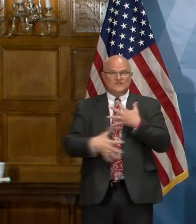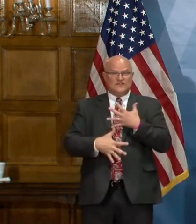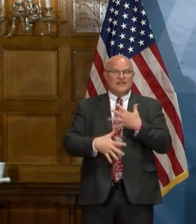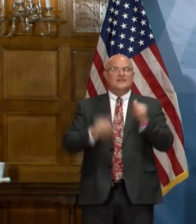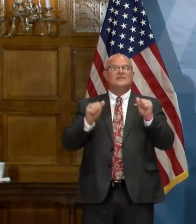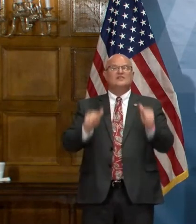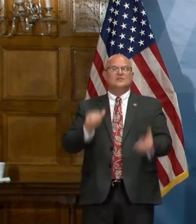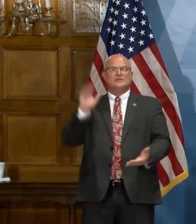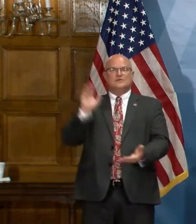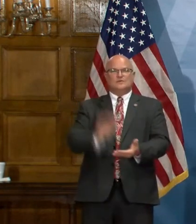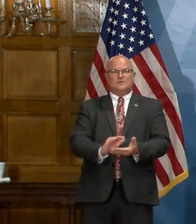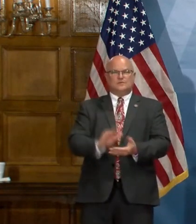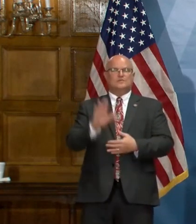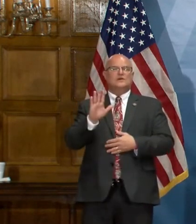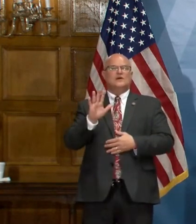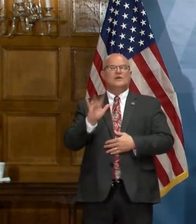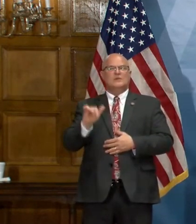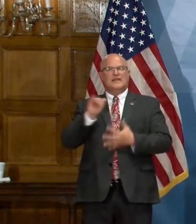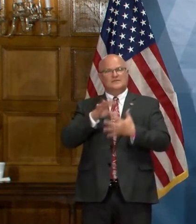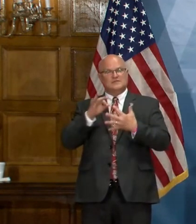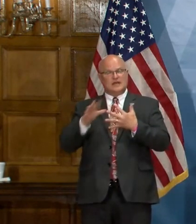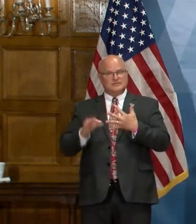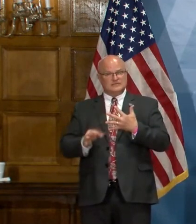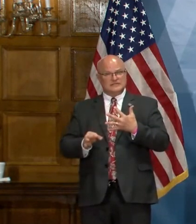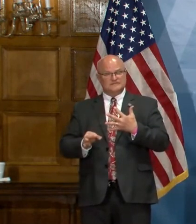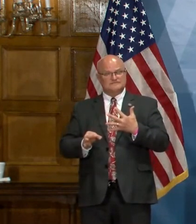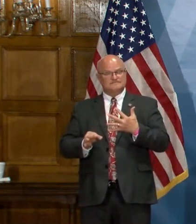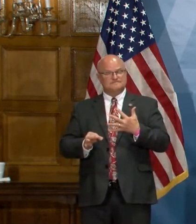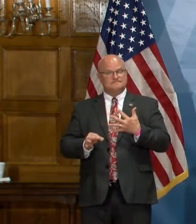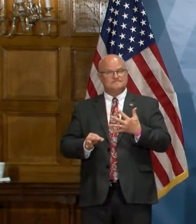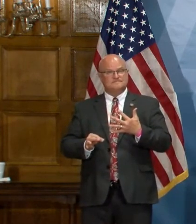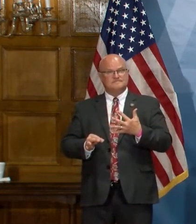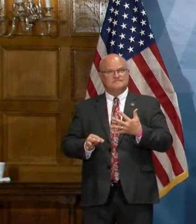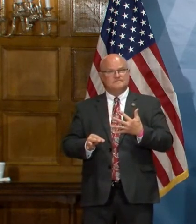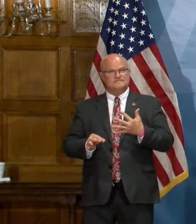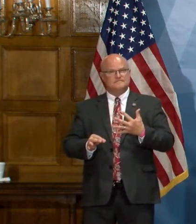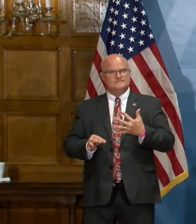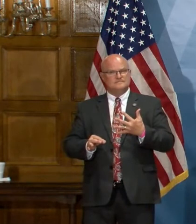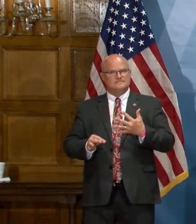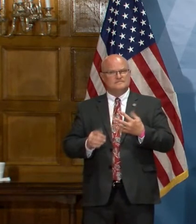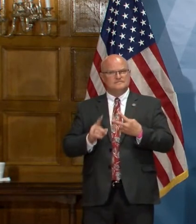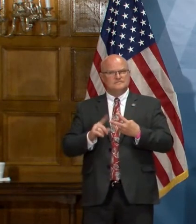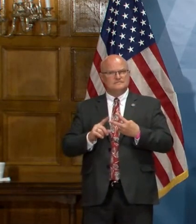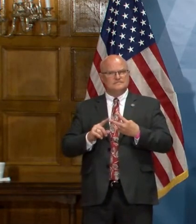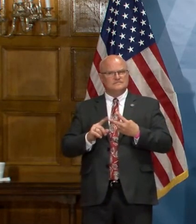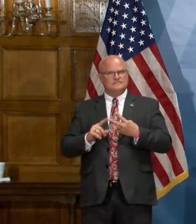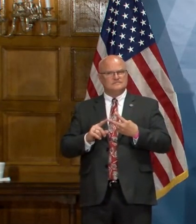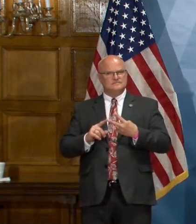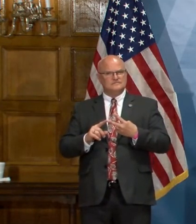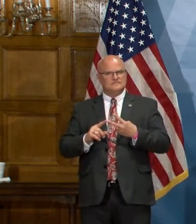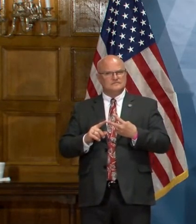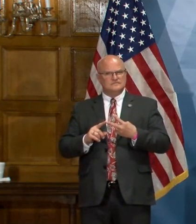could be remedied by those options. What was the second part, Andy?